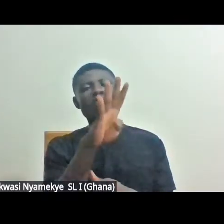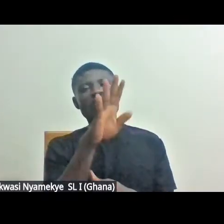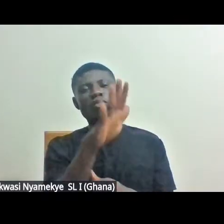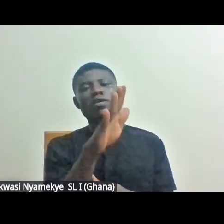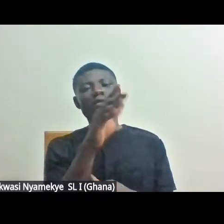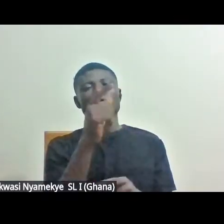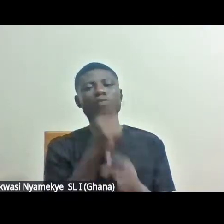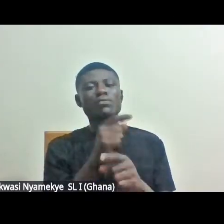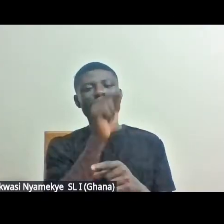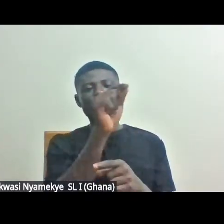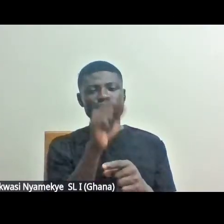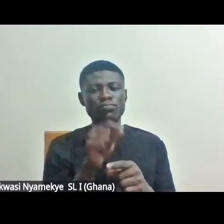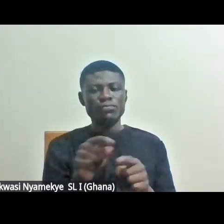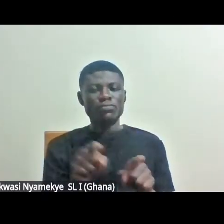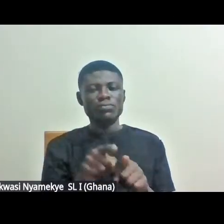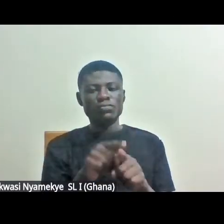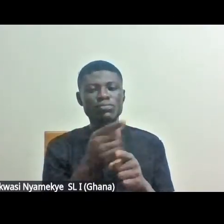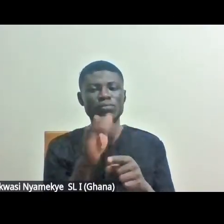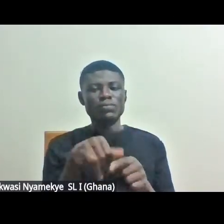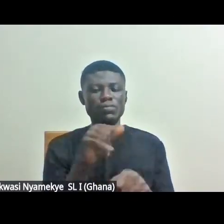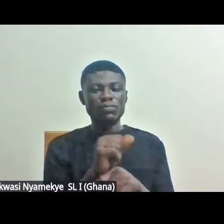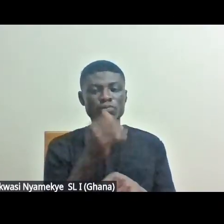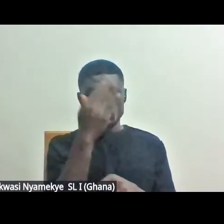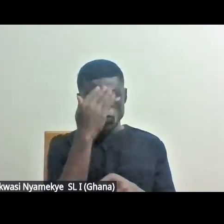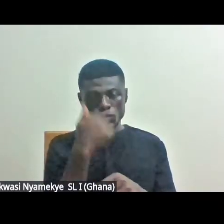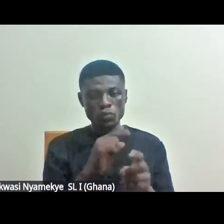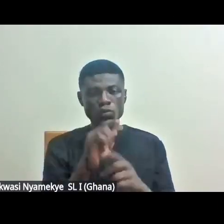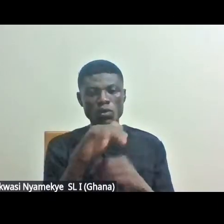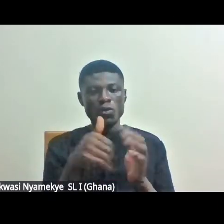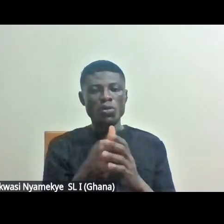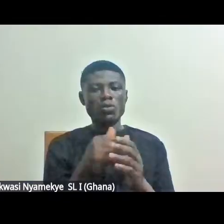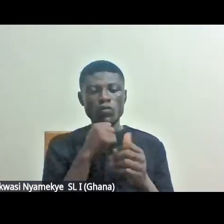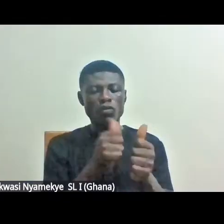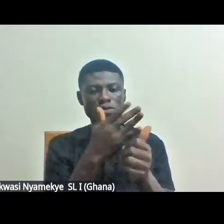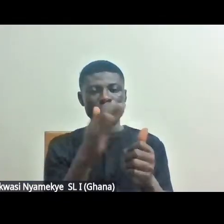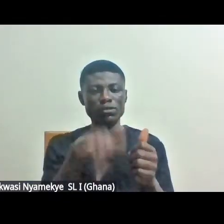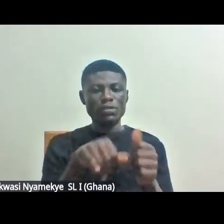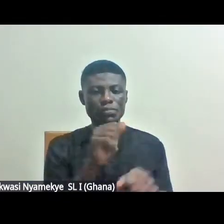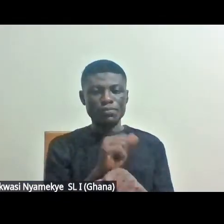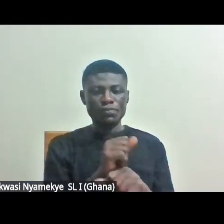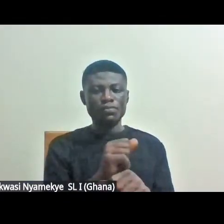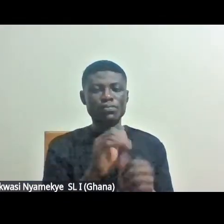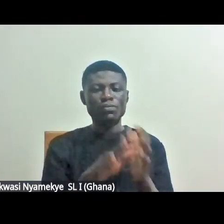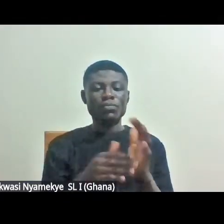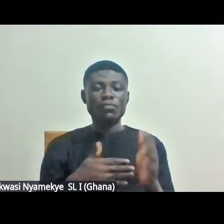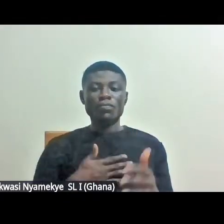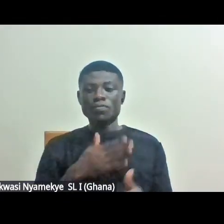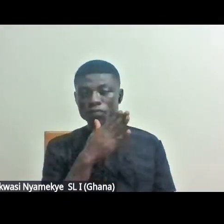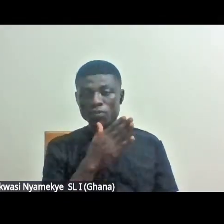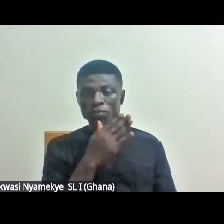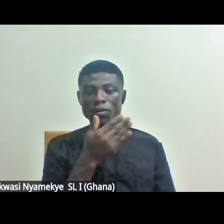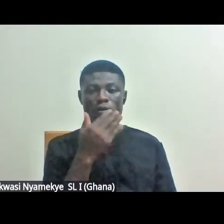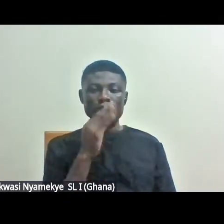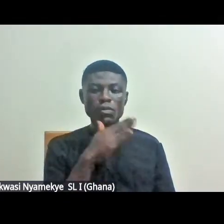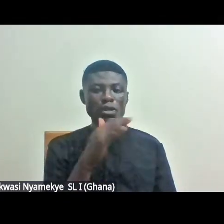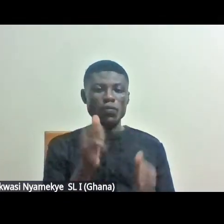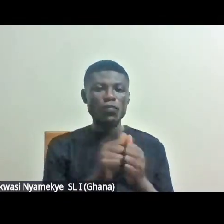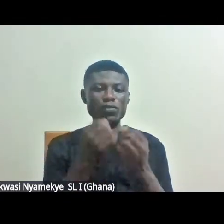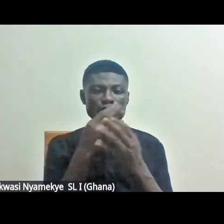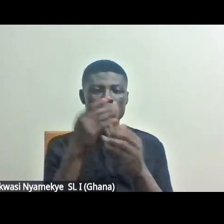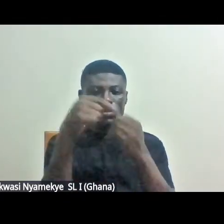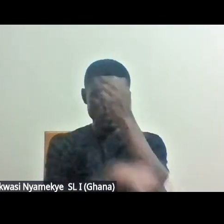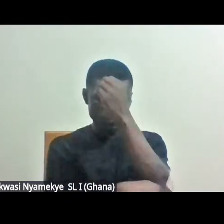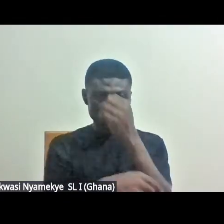3, and then things don't work because I got things out of order. And my mother used to say I was bad with details.